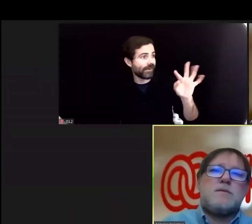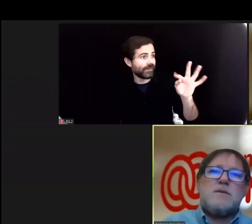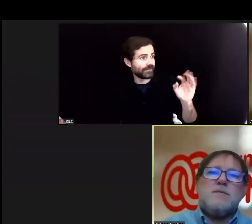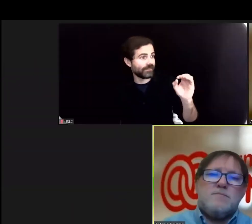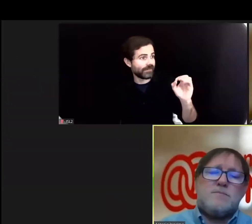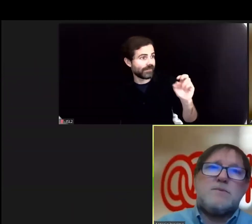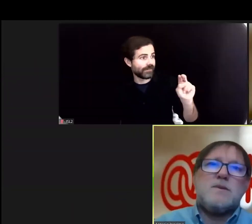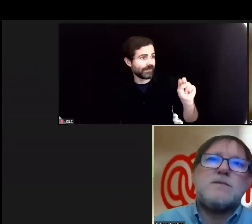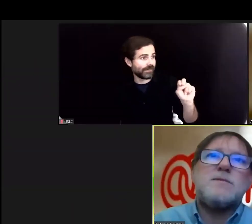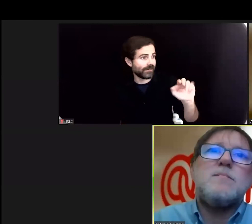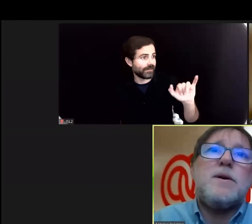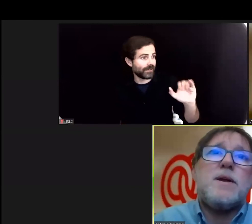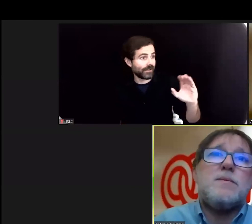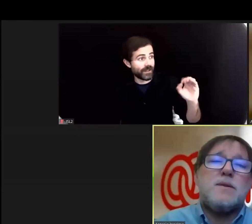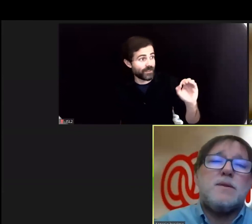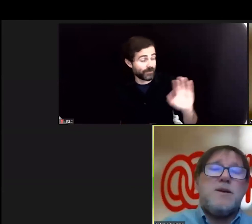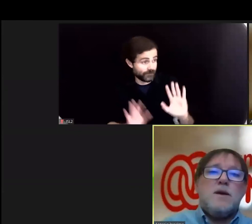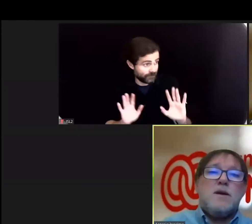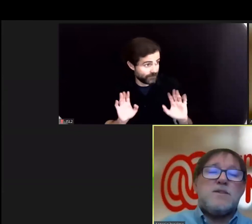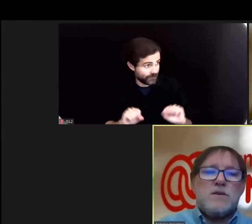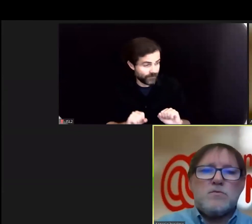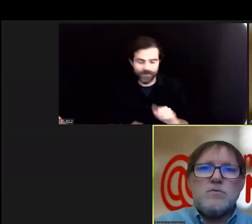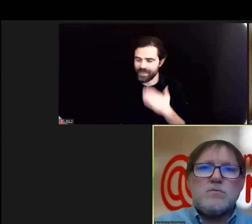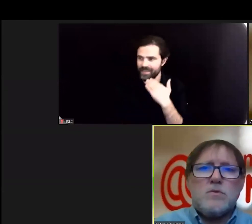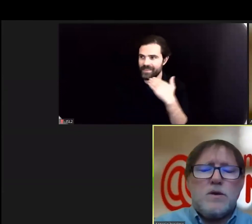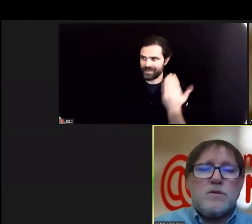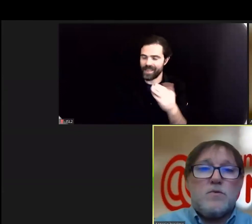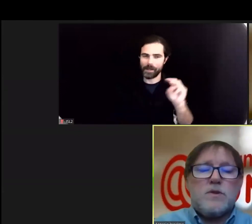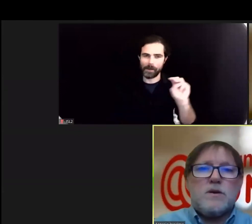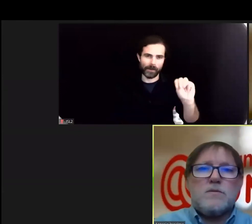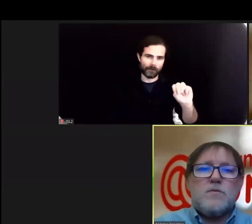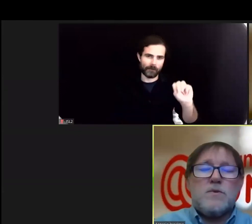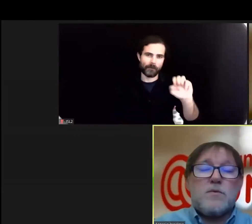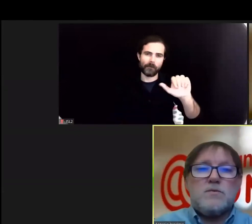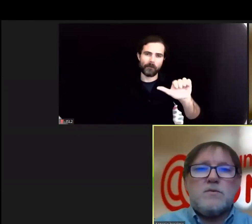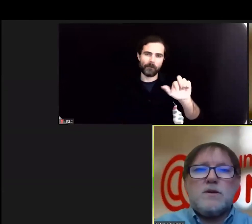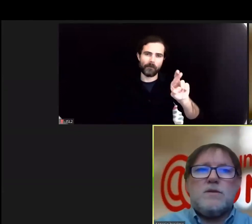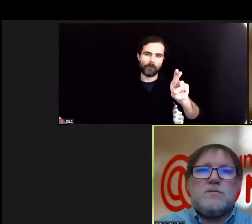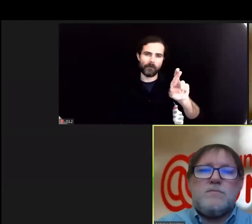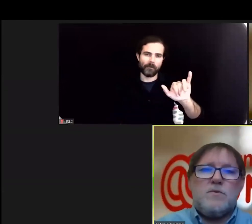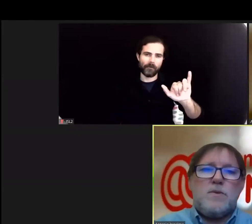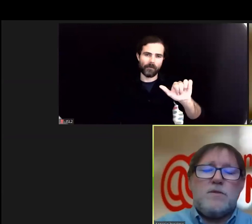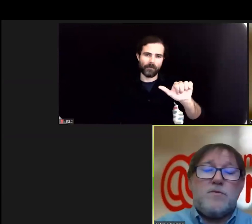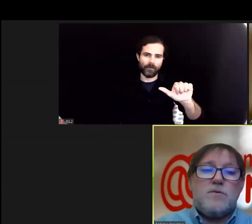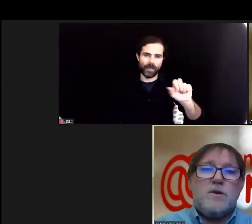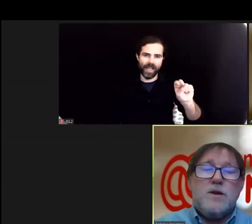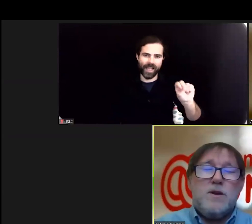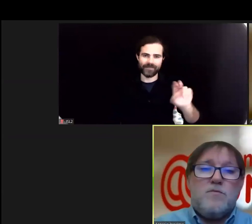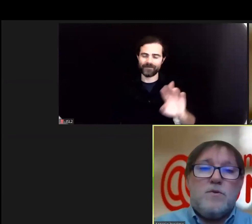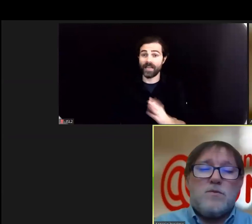Thanks. Thanks, Marian. Thanks to the audience for the questions, and to the partner